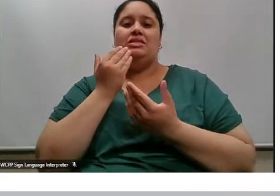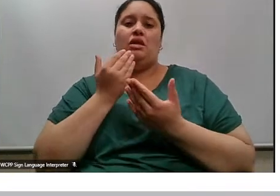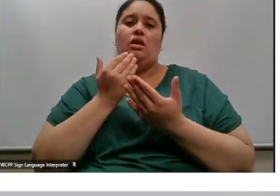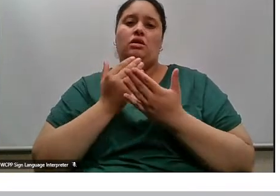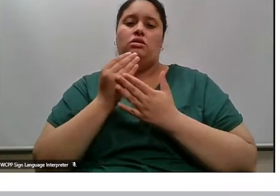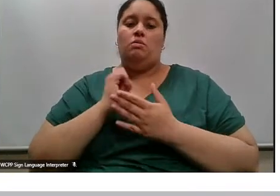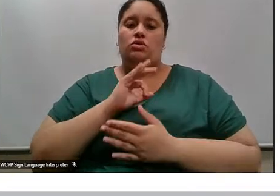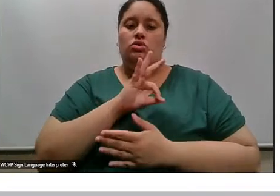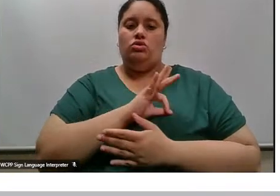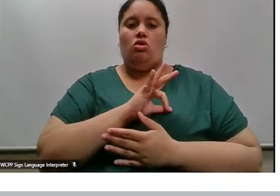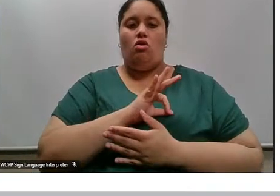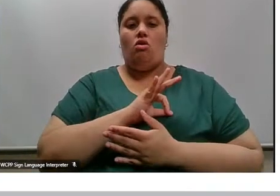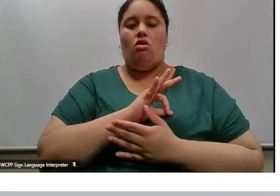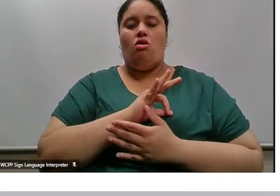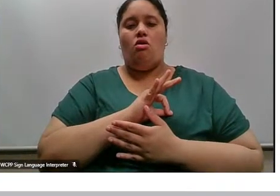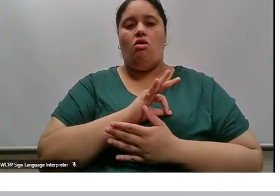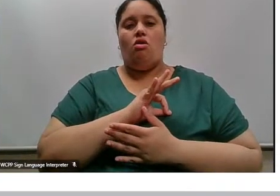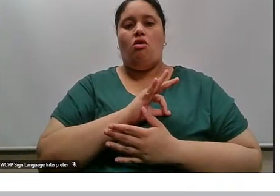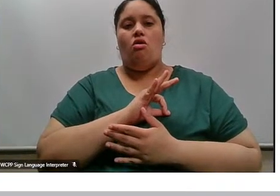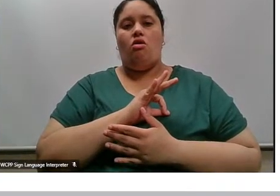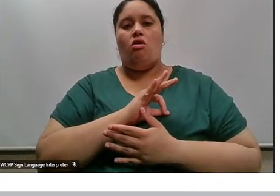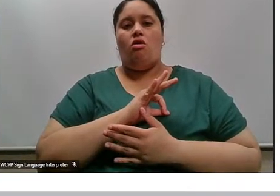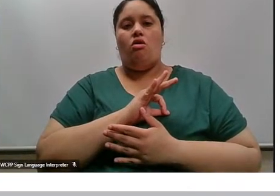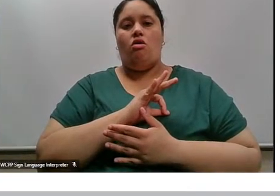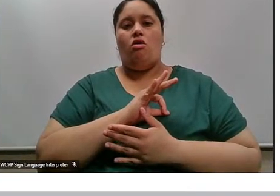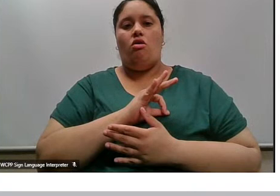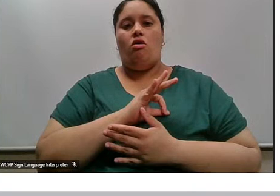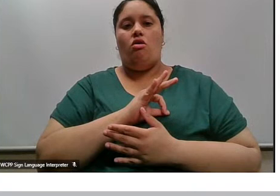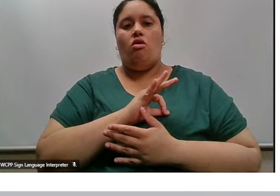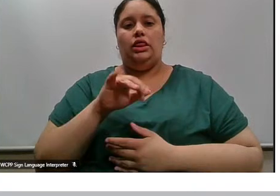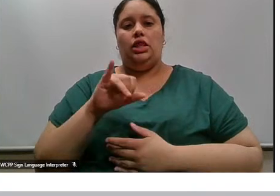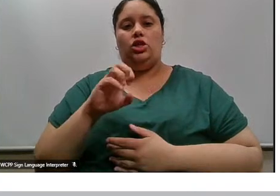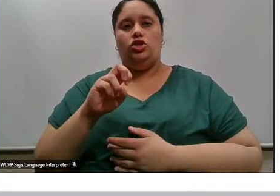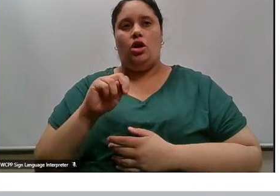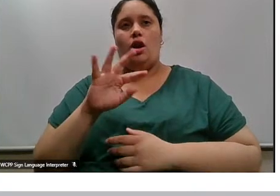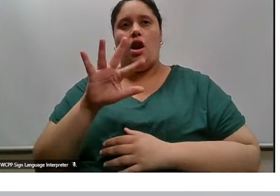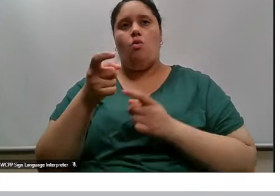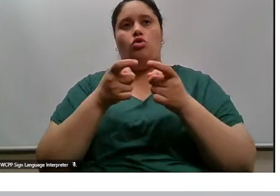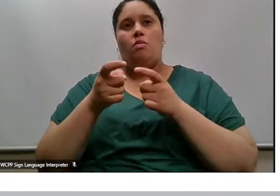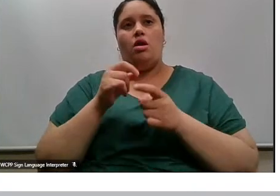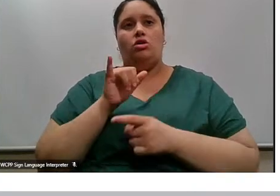staff attrition, and how are you sort of managing that